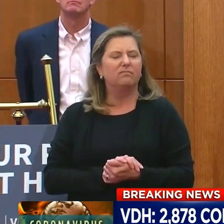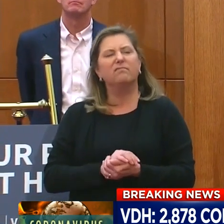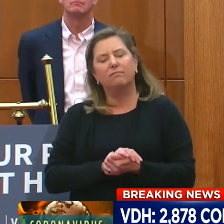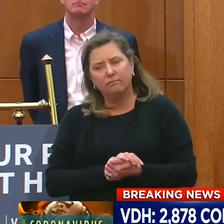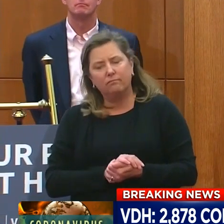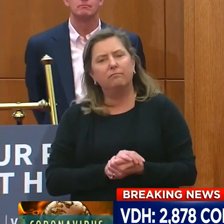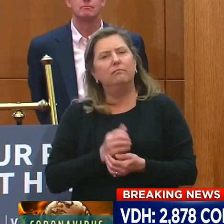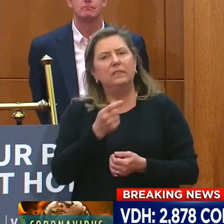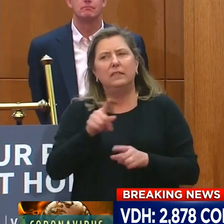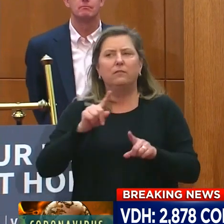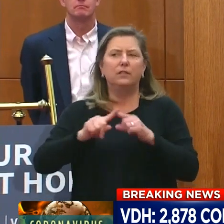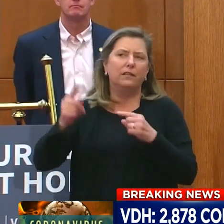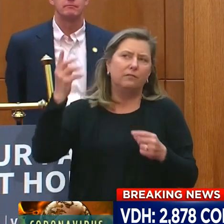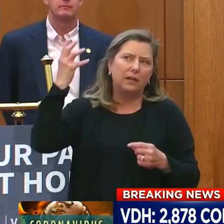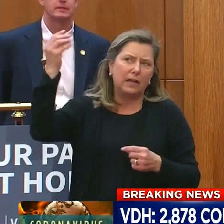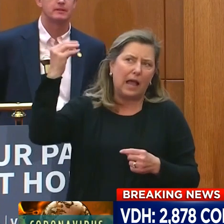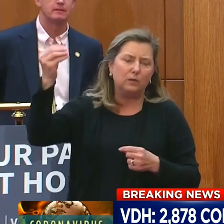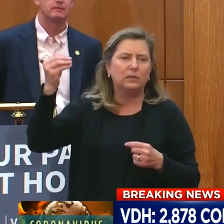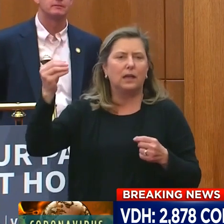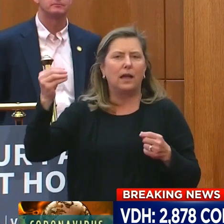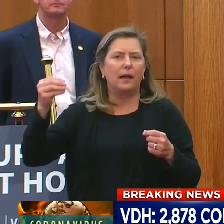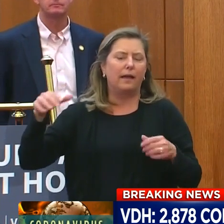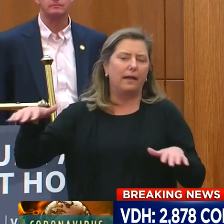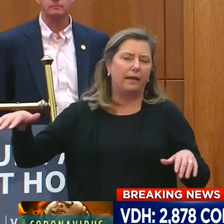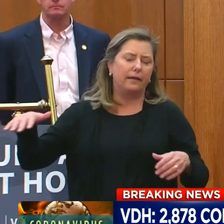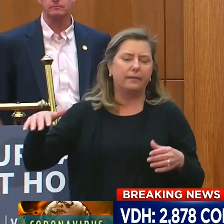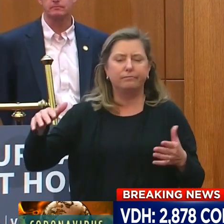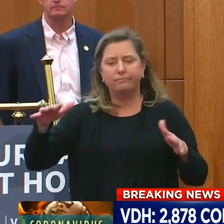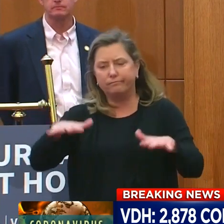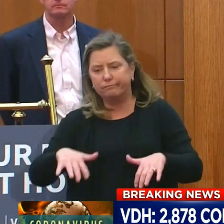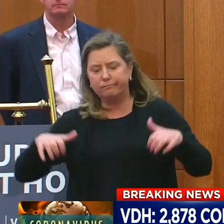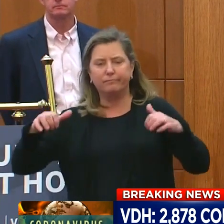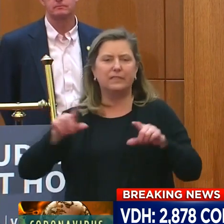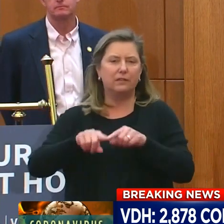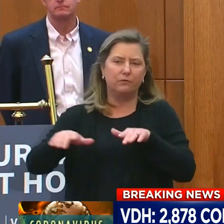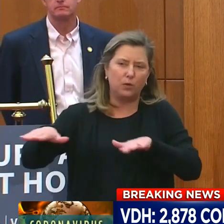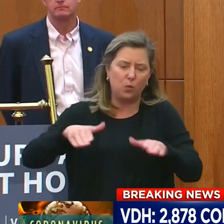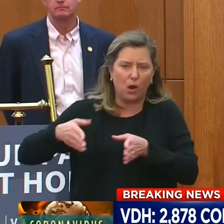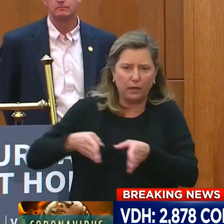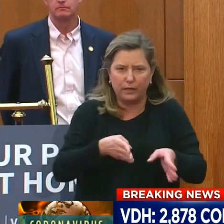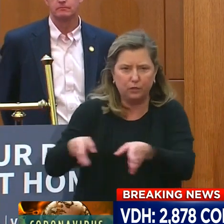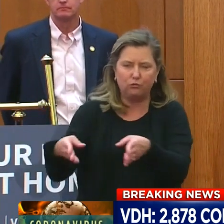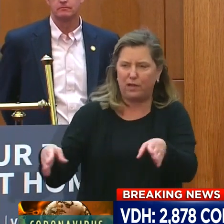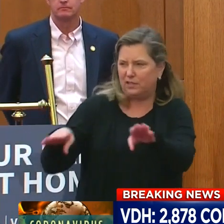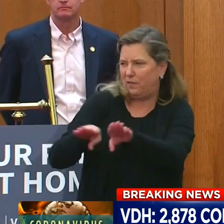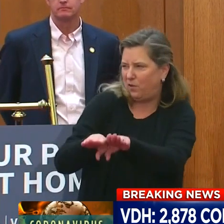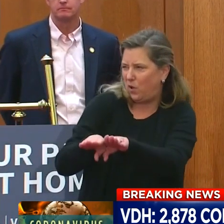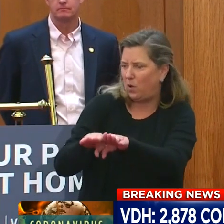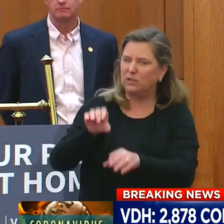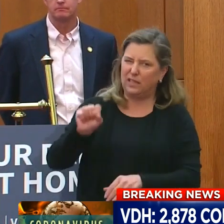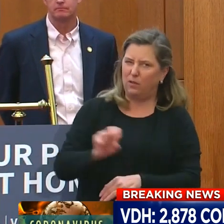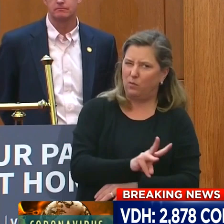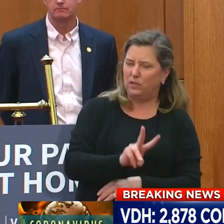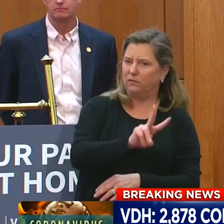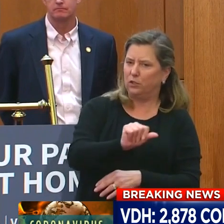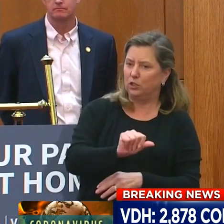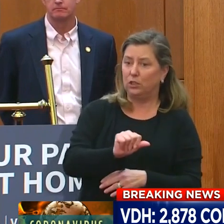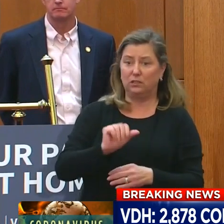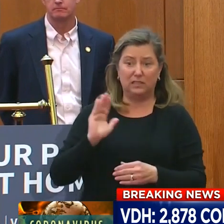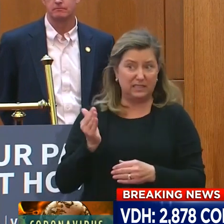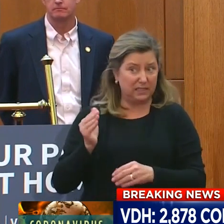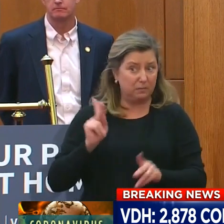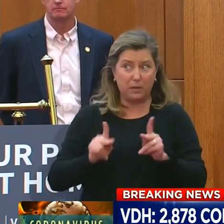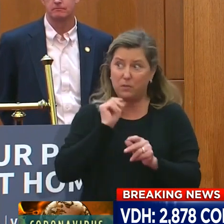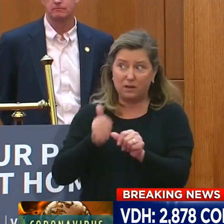recreation venues here in Southwest Virginia, the Creeper Trails, Spearhead Trails, have closed in recent days, apparently in response to people